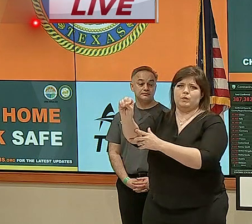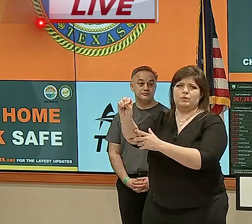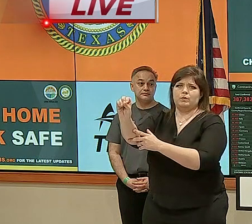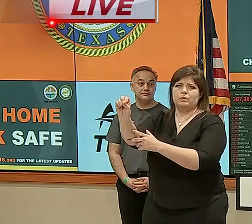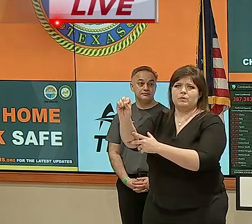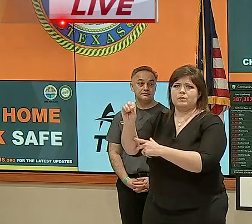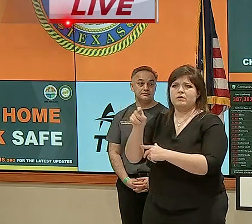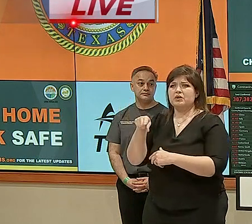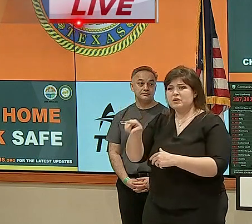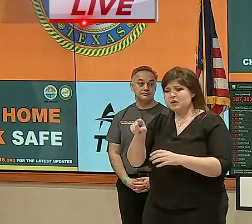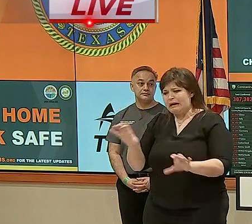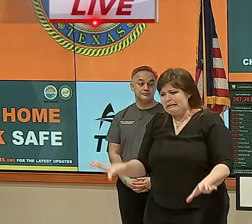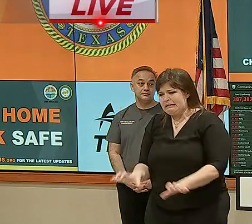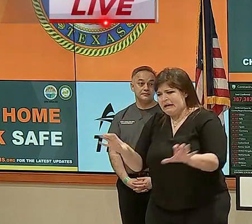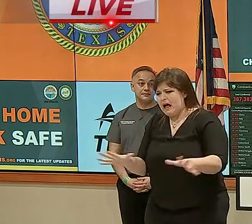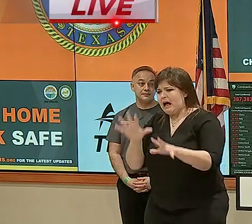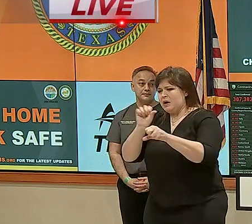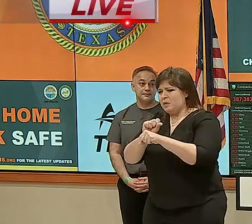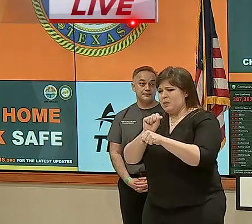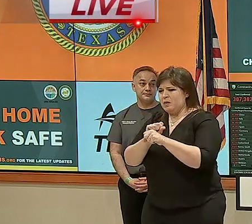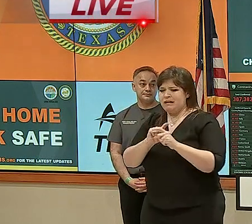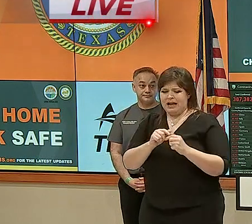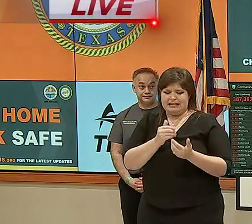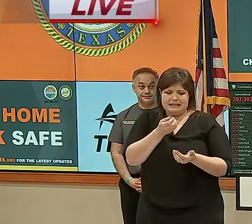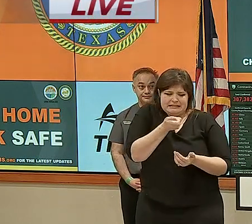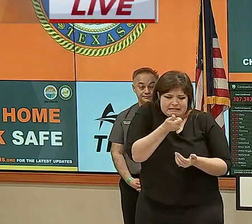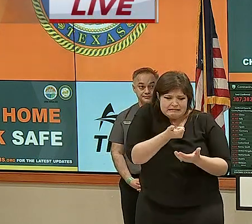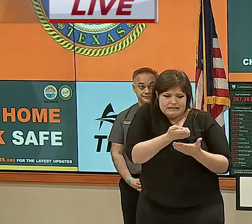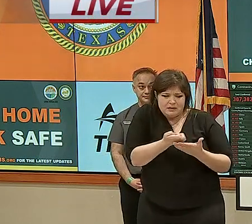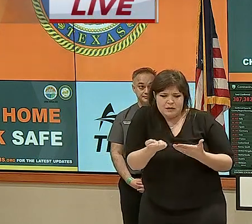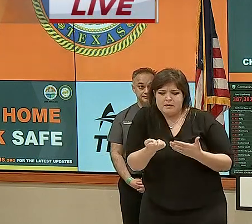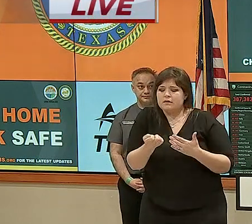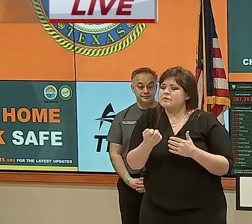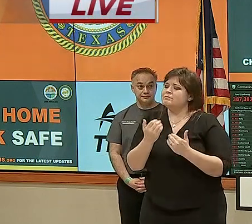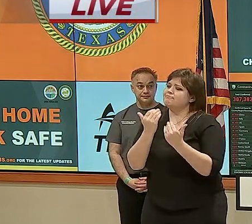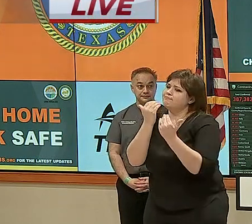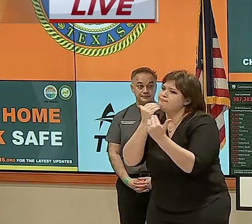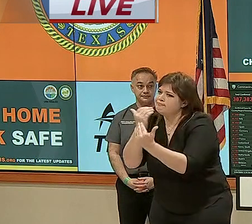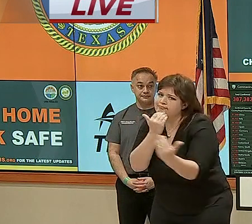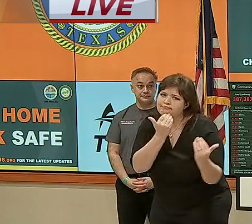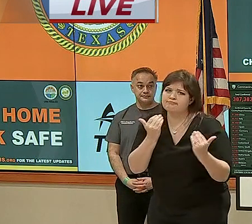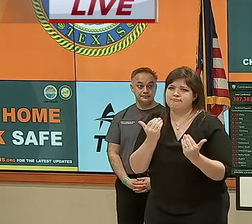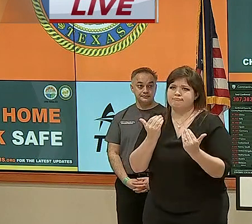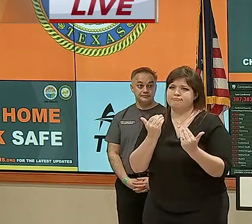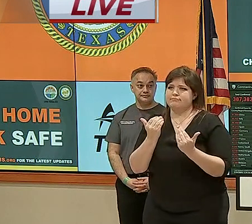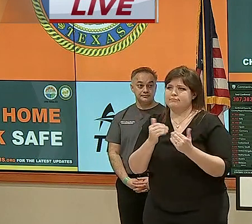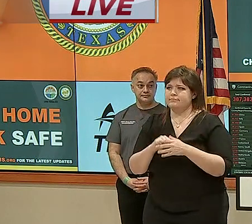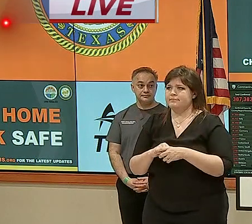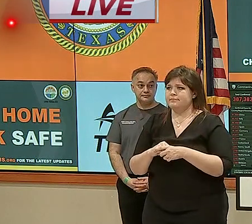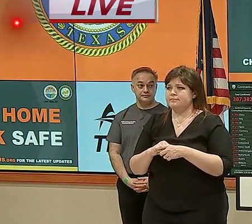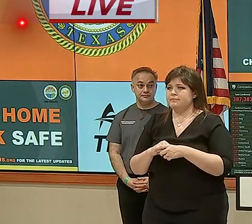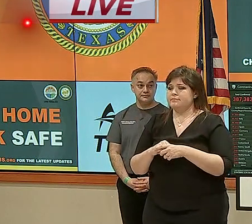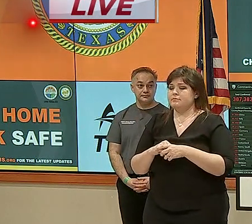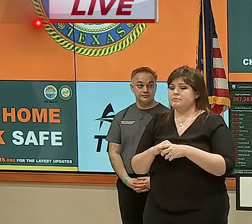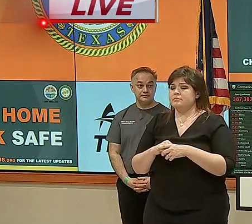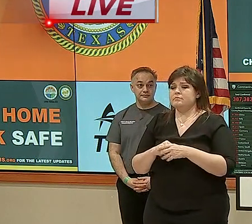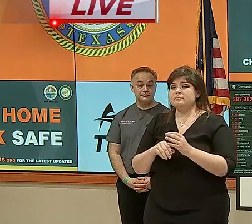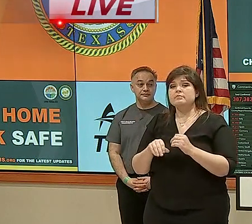day. Please do know that we appreciate everything that you do. I have one ask from the